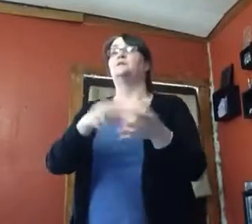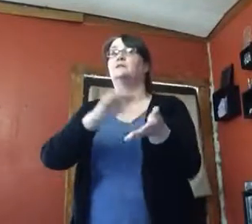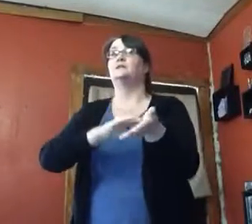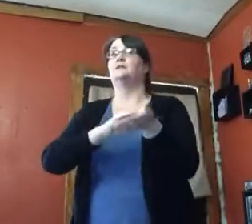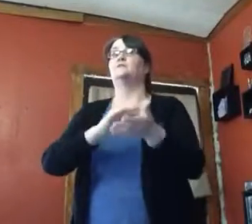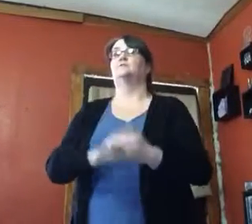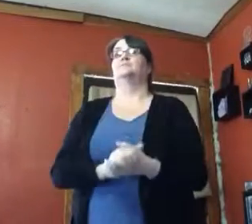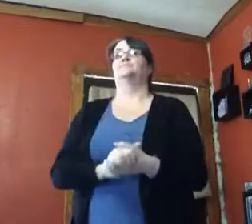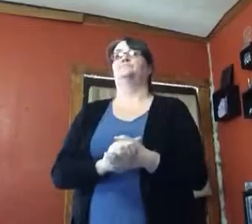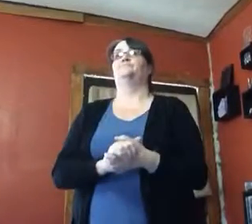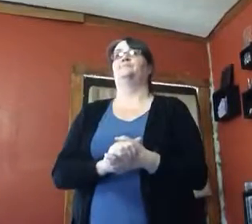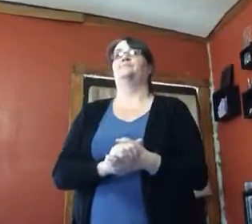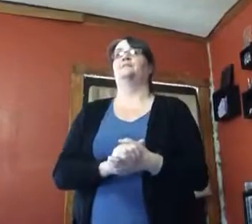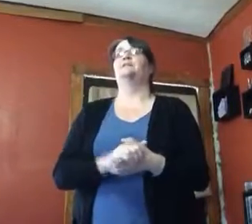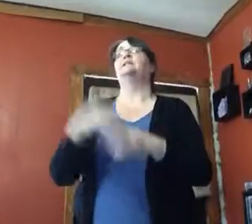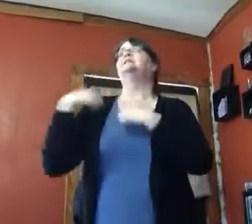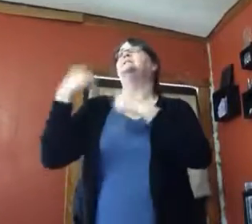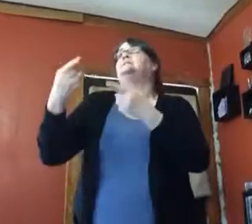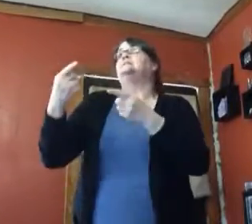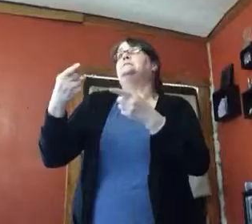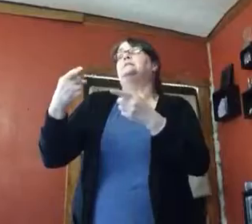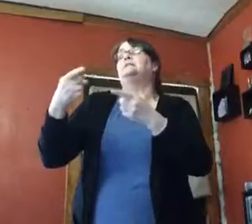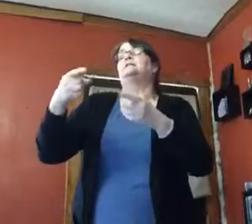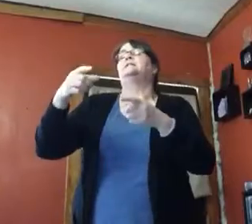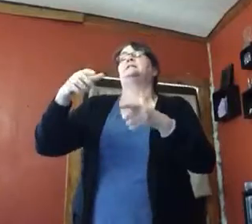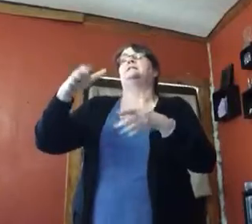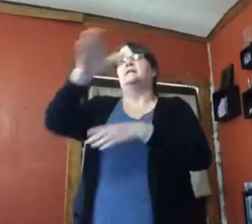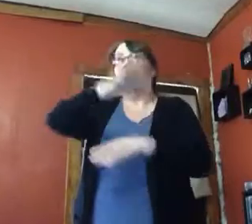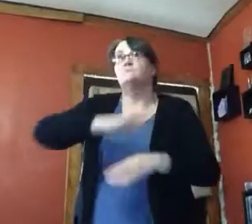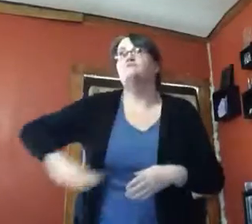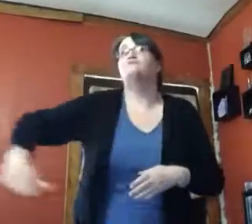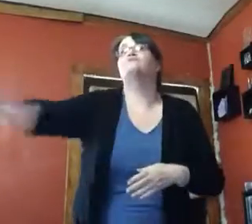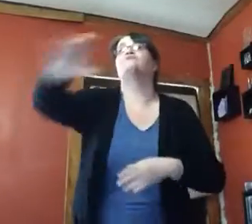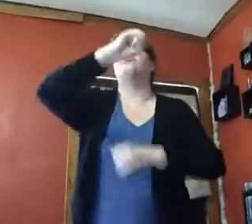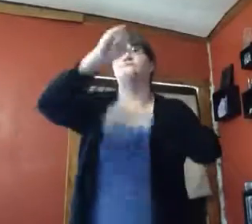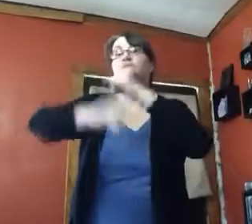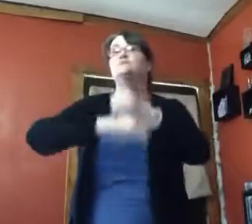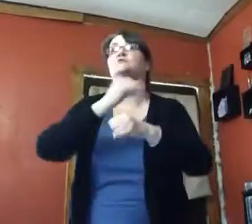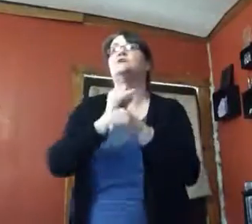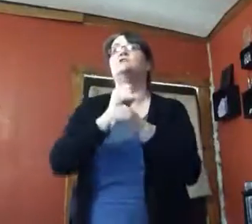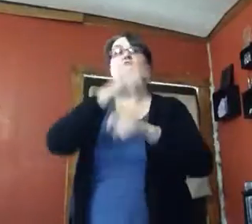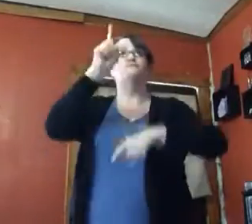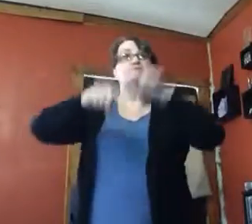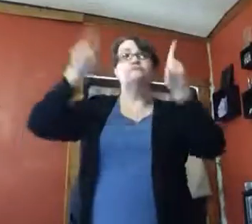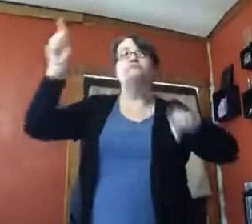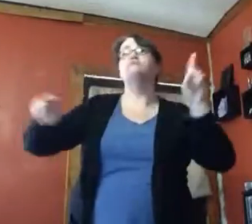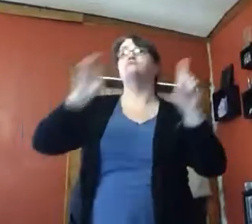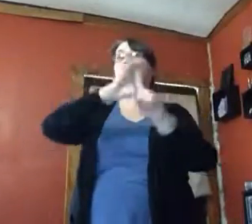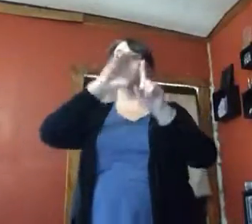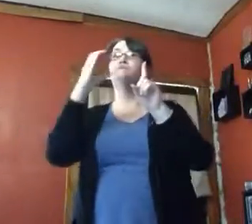diverse cultures holding different beliefs and values, including geopolitical